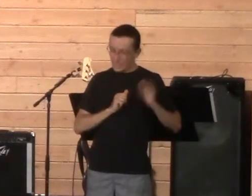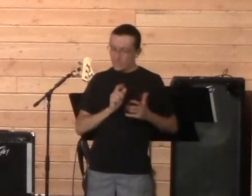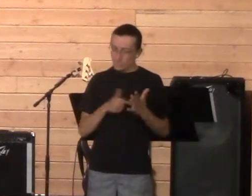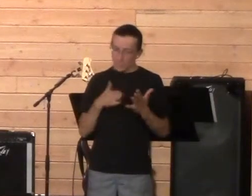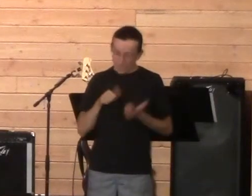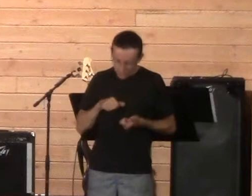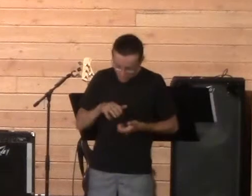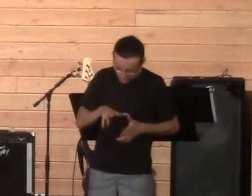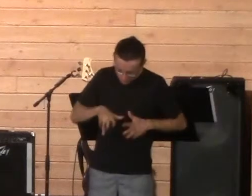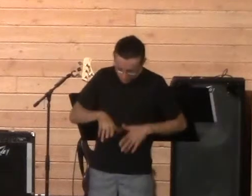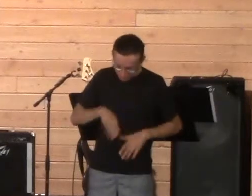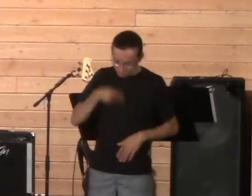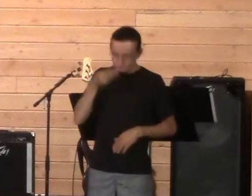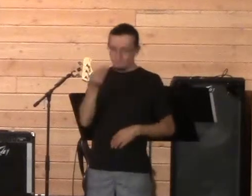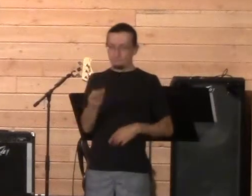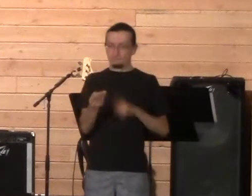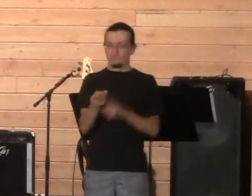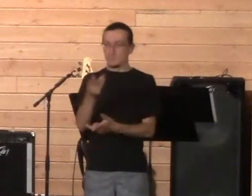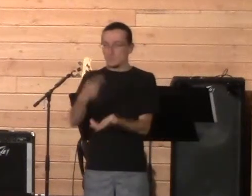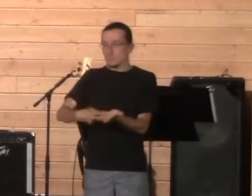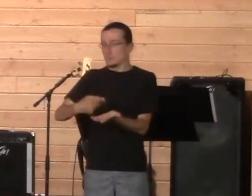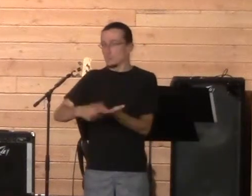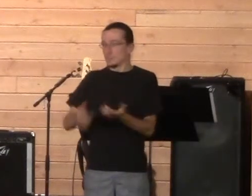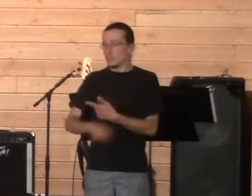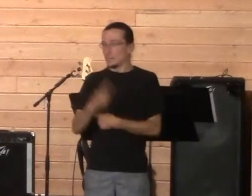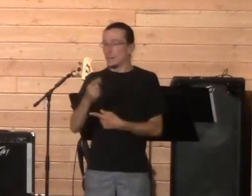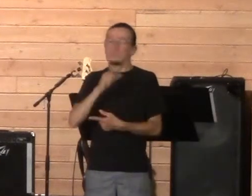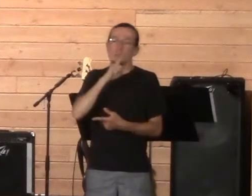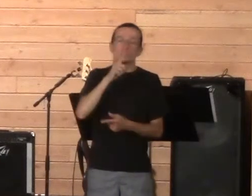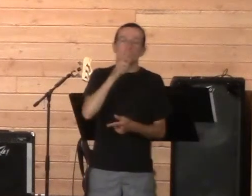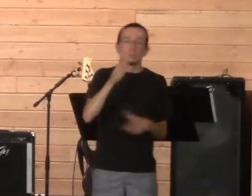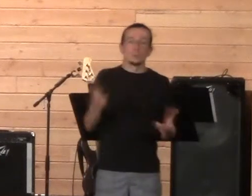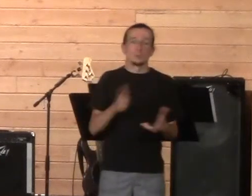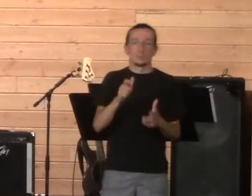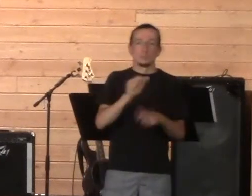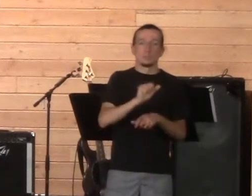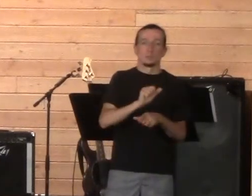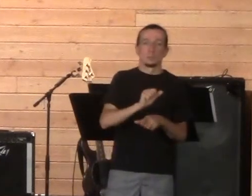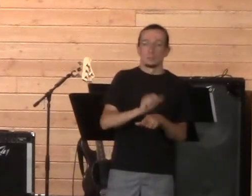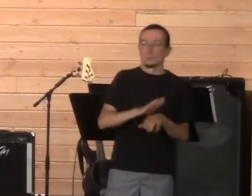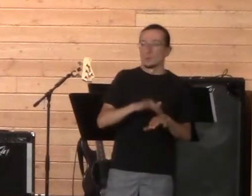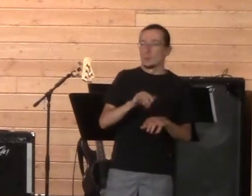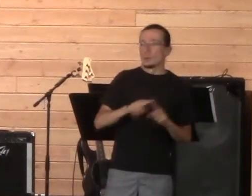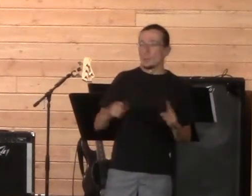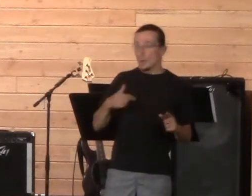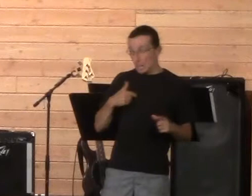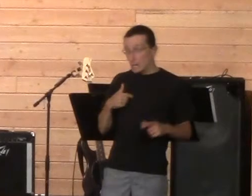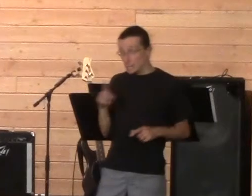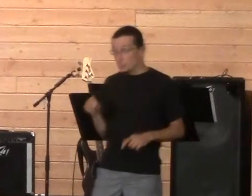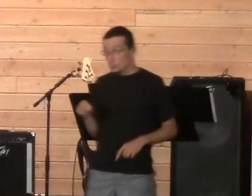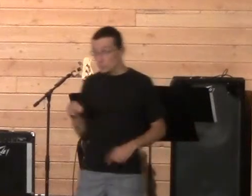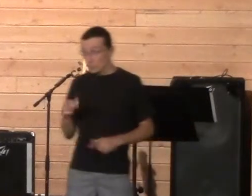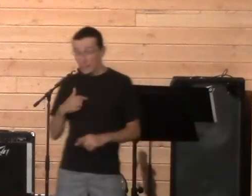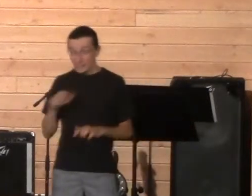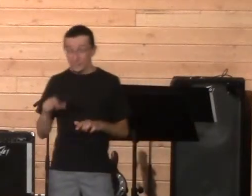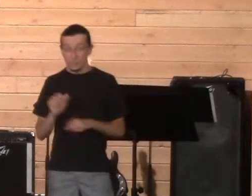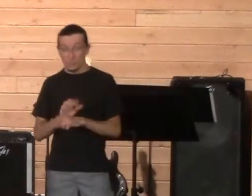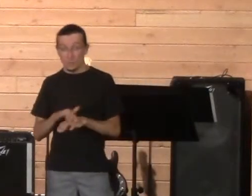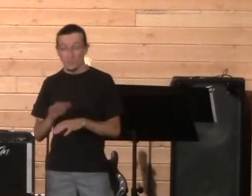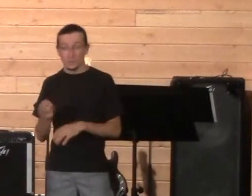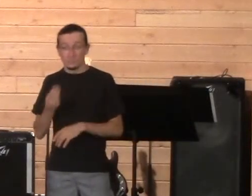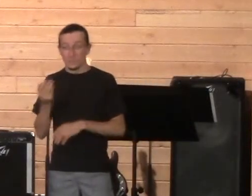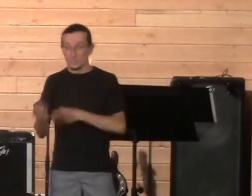might be here to have work on that, but I needed work on that. Monday morning, I needed work on that. We closed